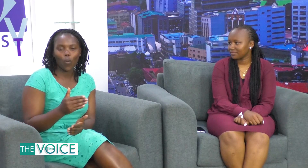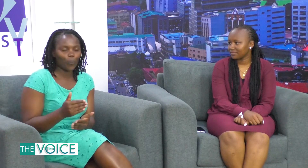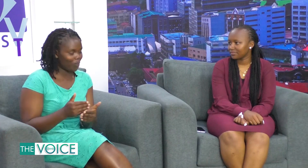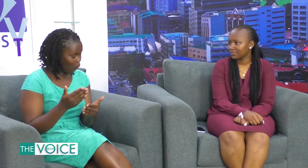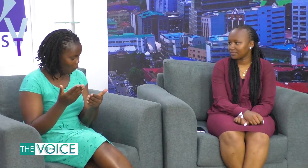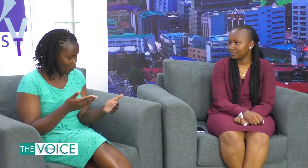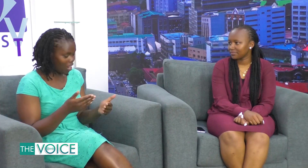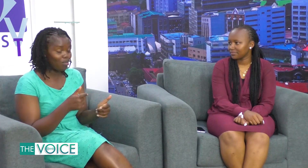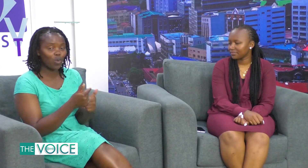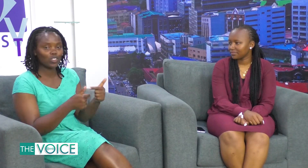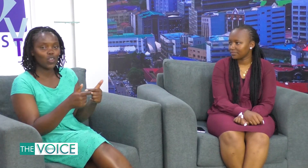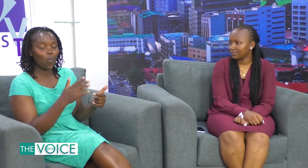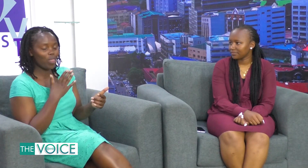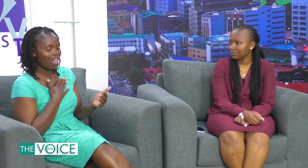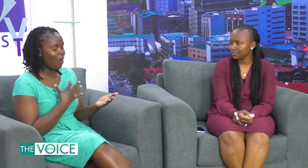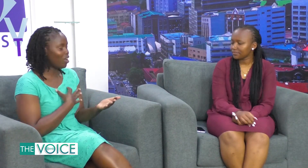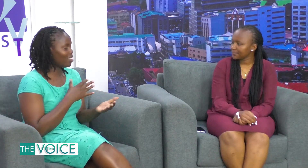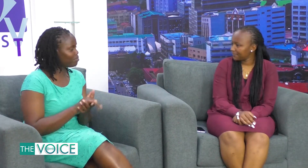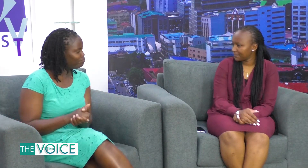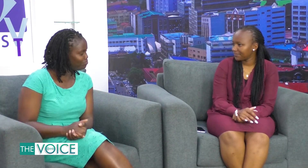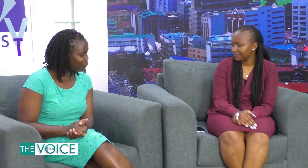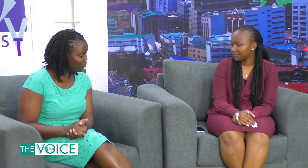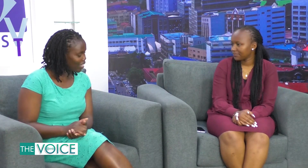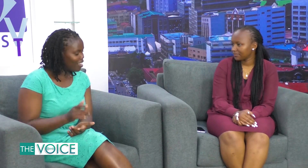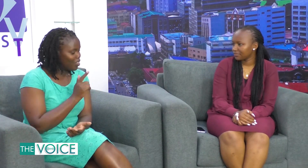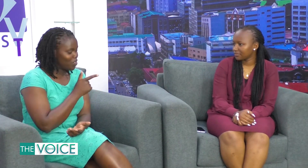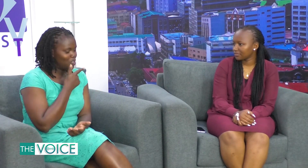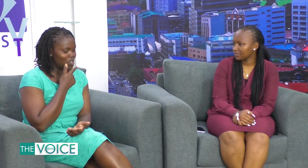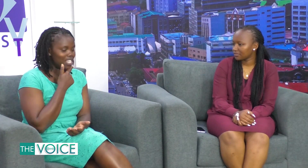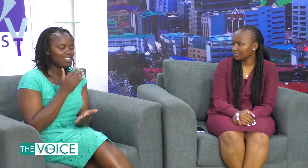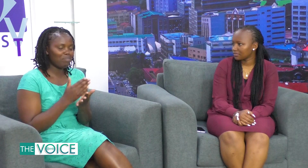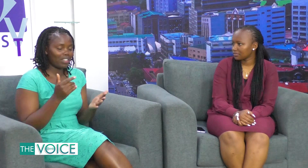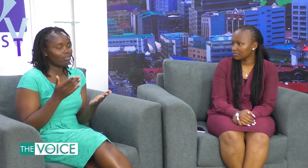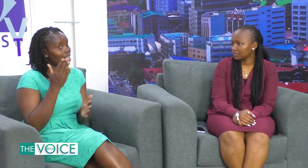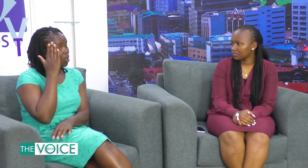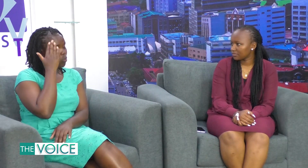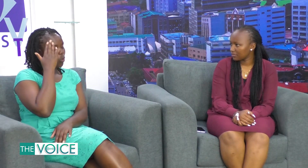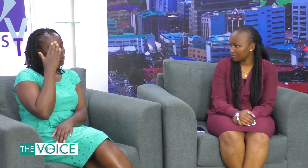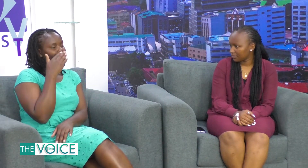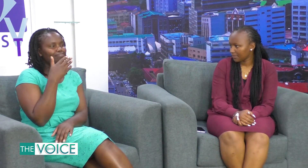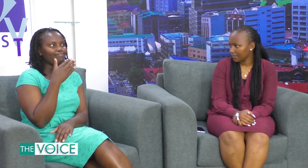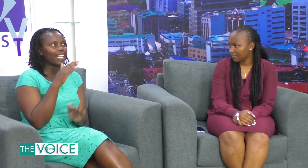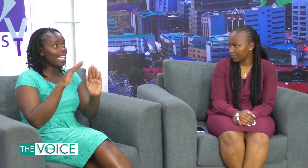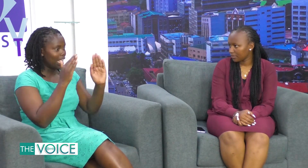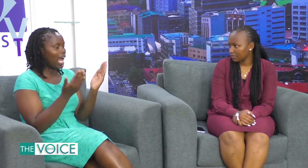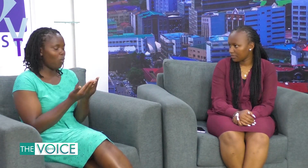which really motivating us. Now, welcome. We continue with our interesting interview from our visitor, Winnie. So